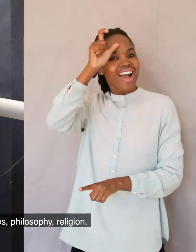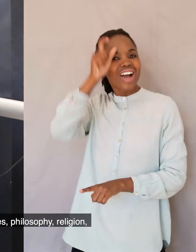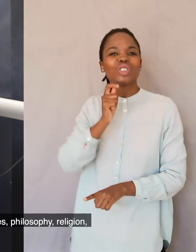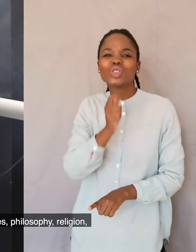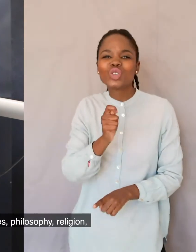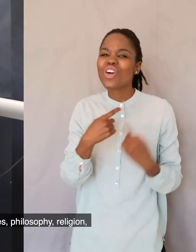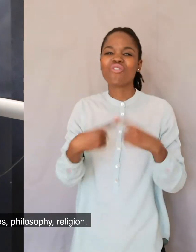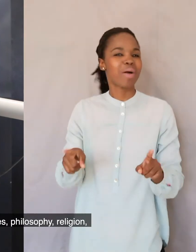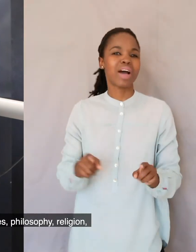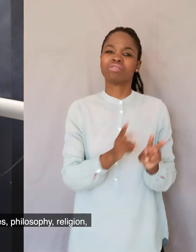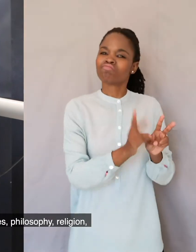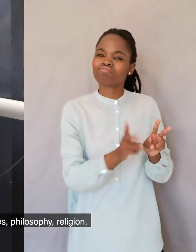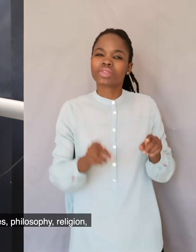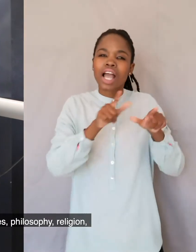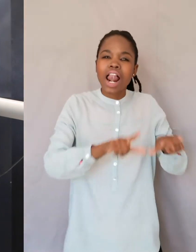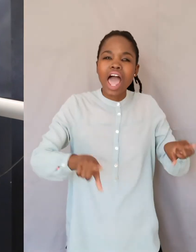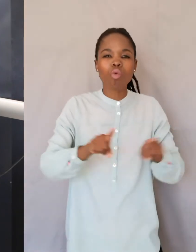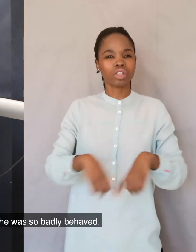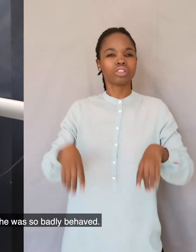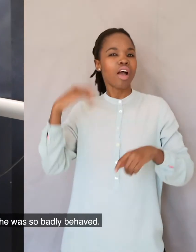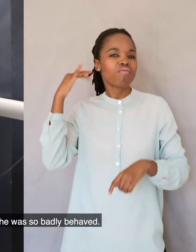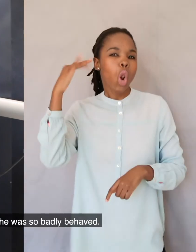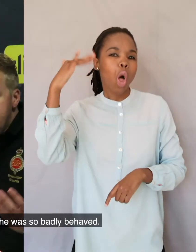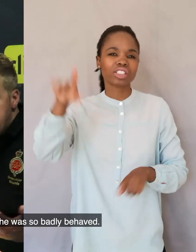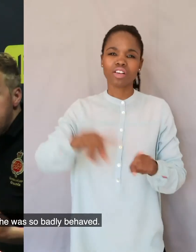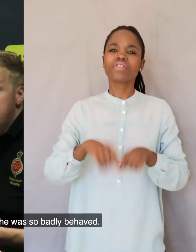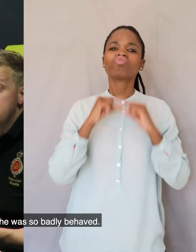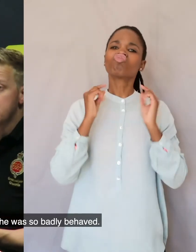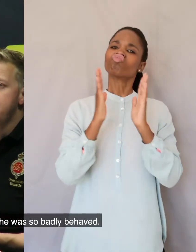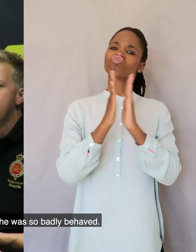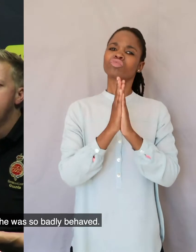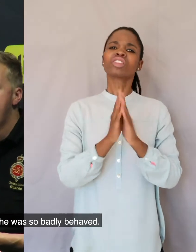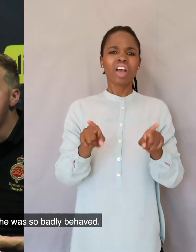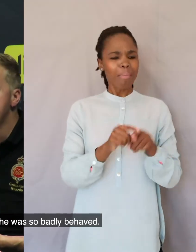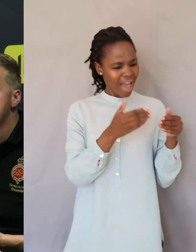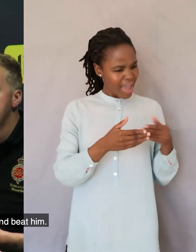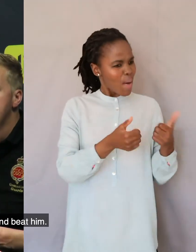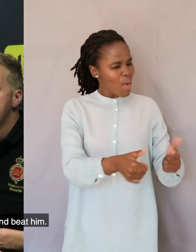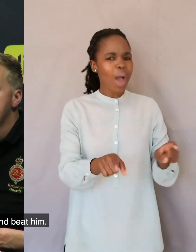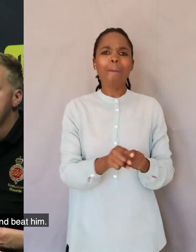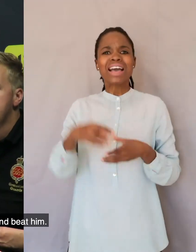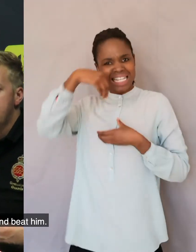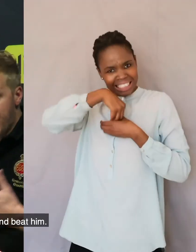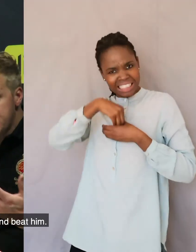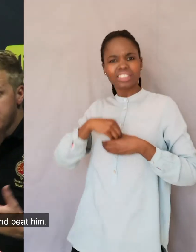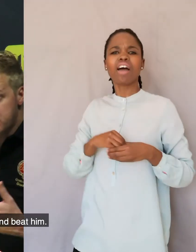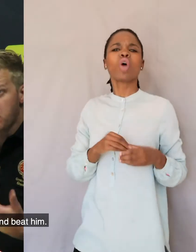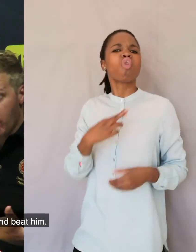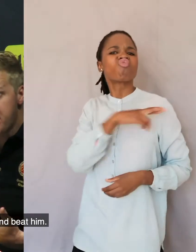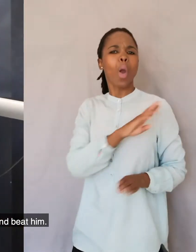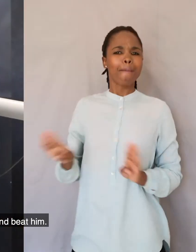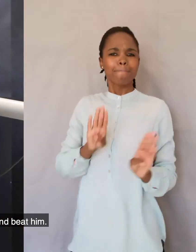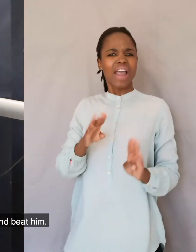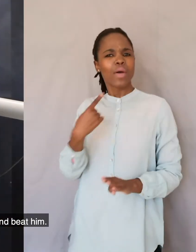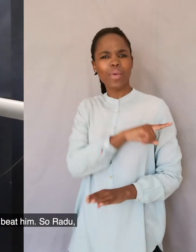different languages, philosophy, religion. Well, he wasn't badly treated, but he was so badly behaved. Yeah, so what? But he hated. They used to